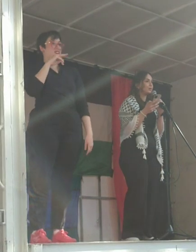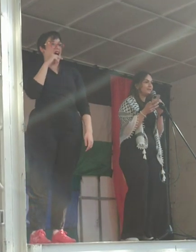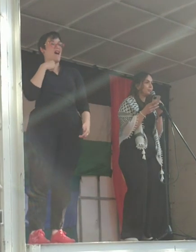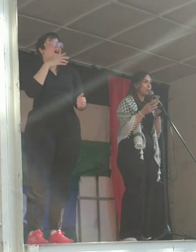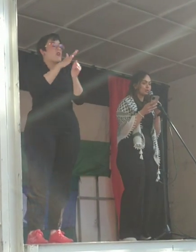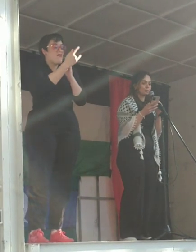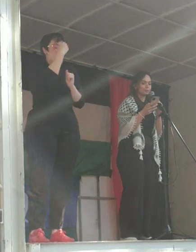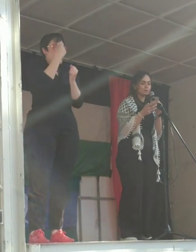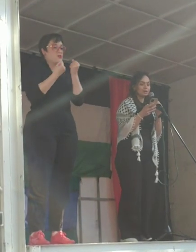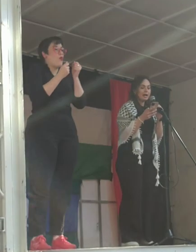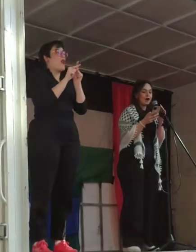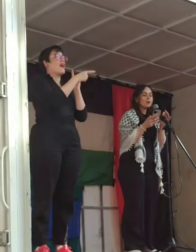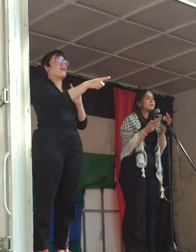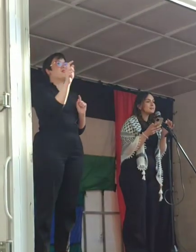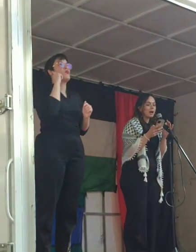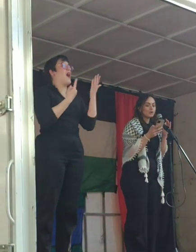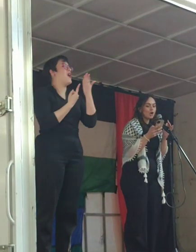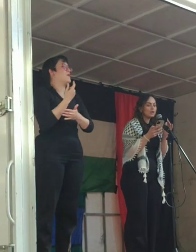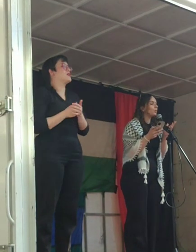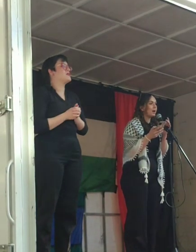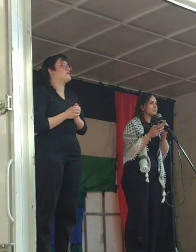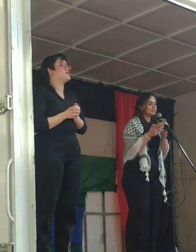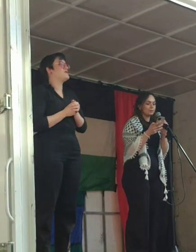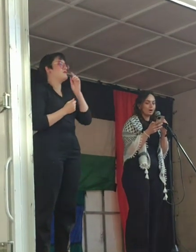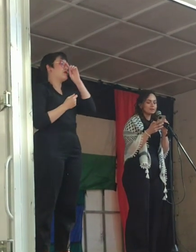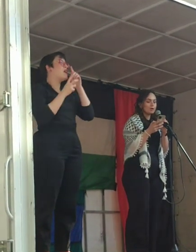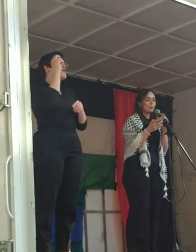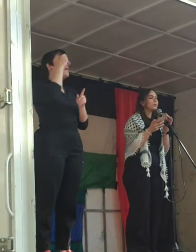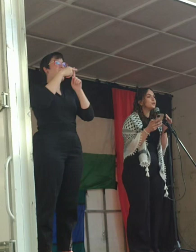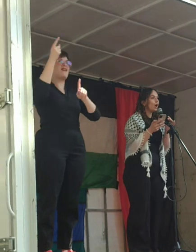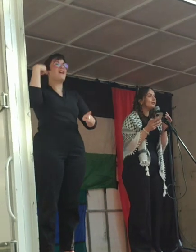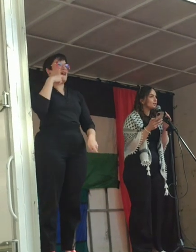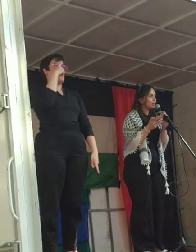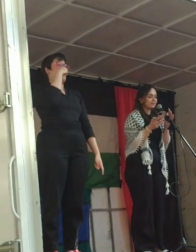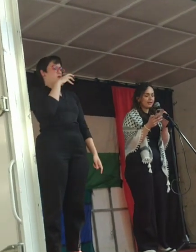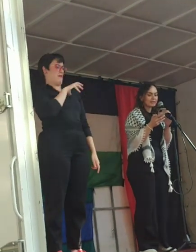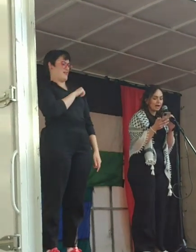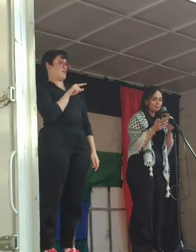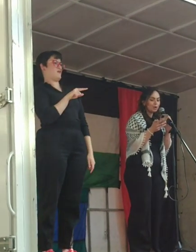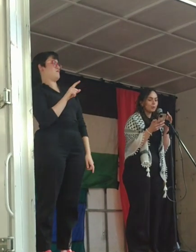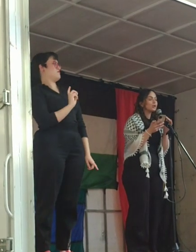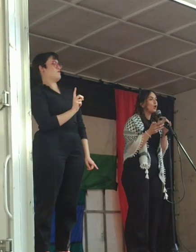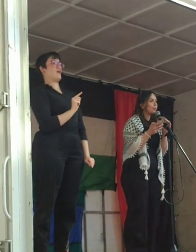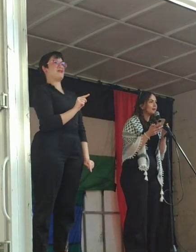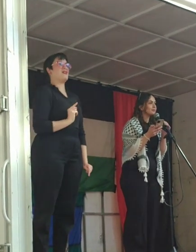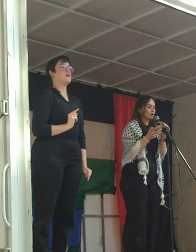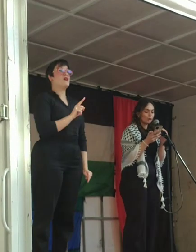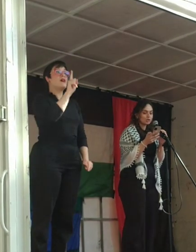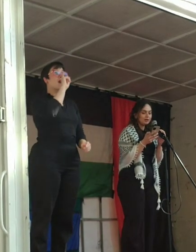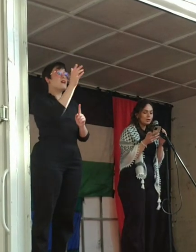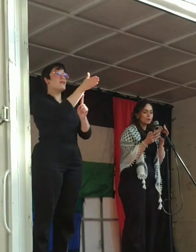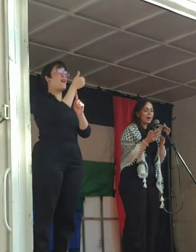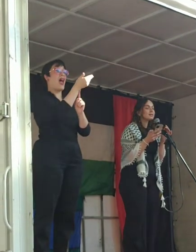support we received would even be possible. I remember a time when no one knew what Palestine was. where we were not allowed to put our flags up, where we could